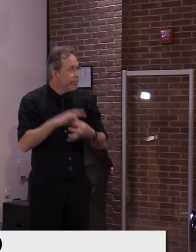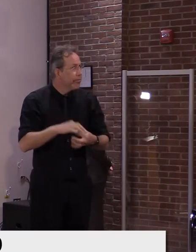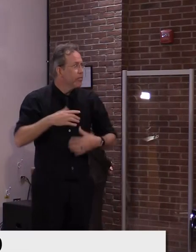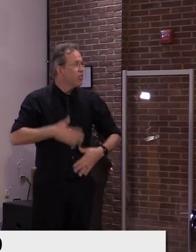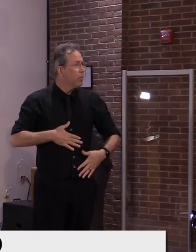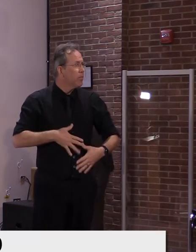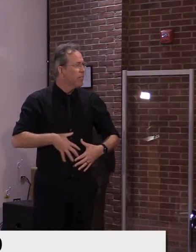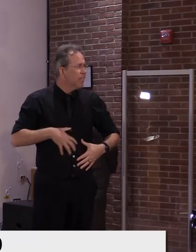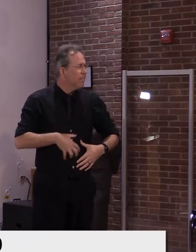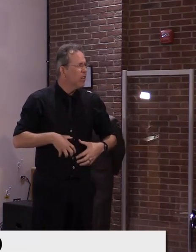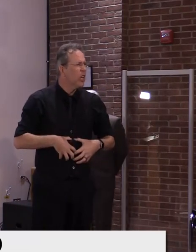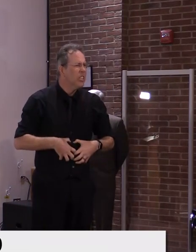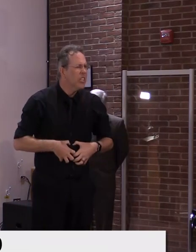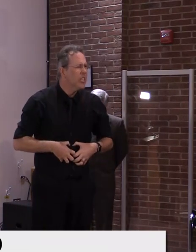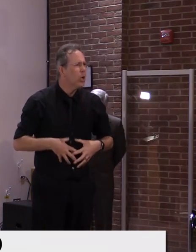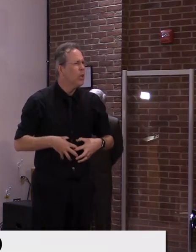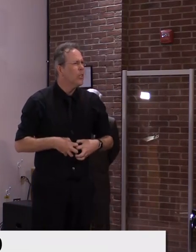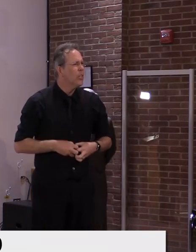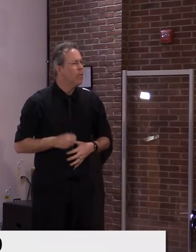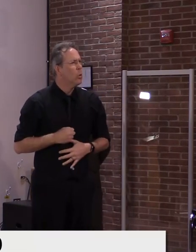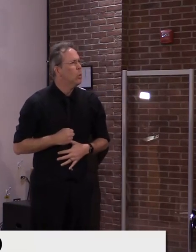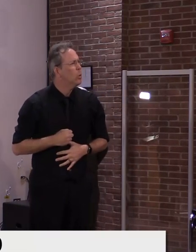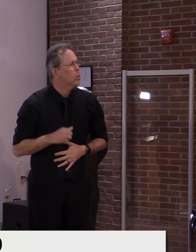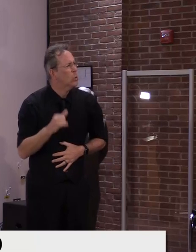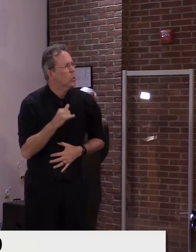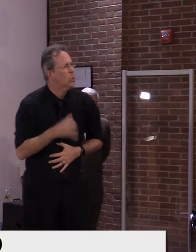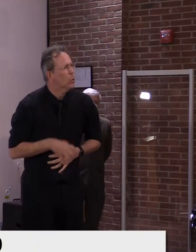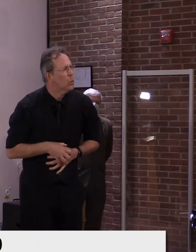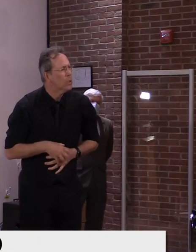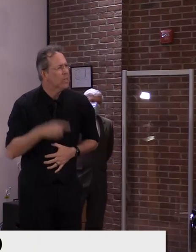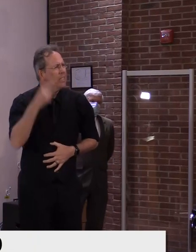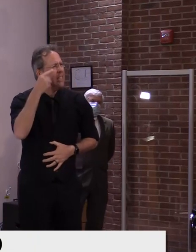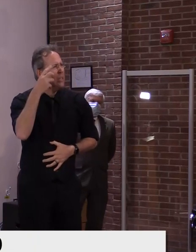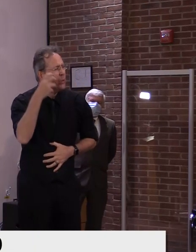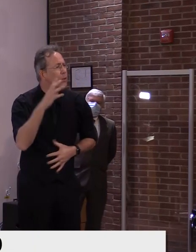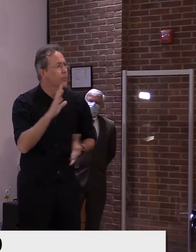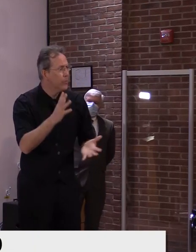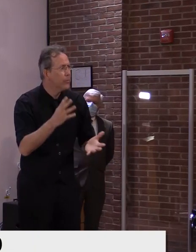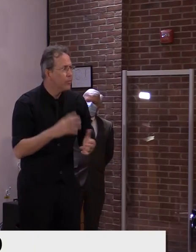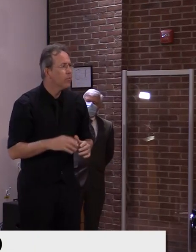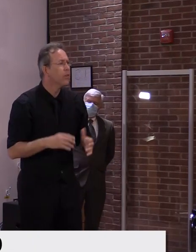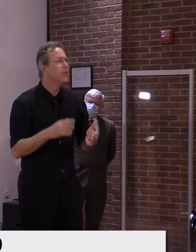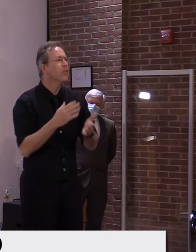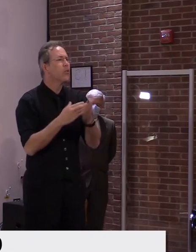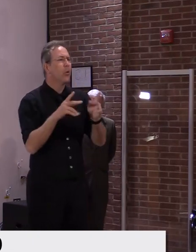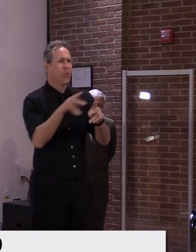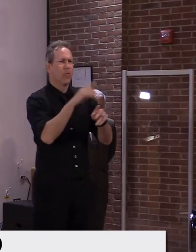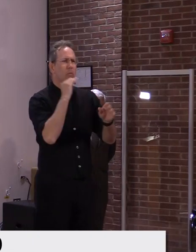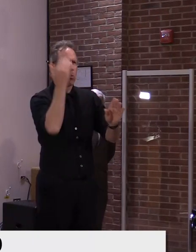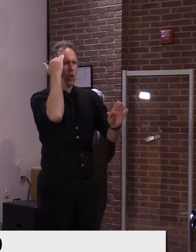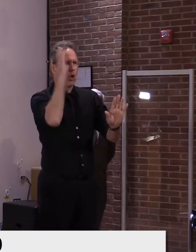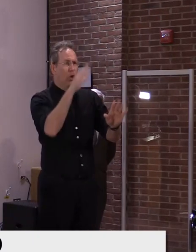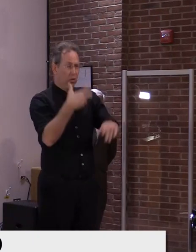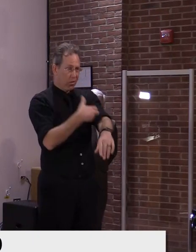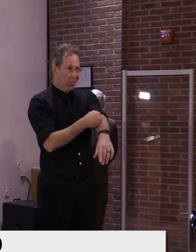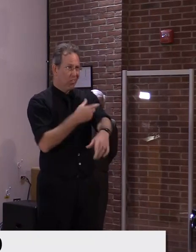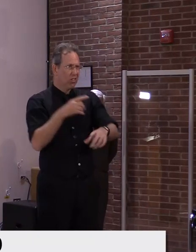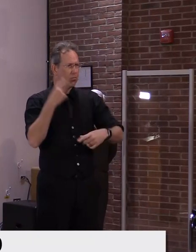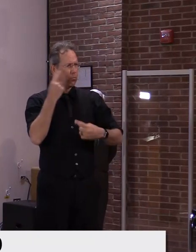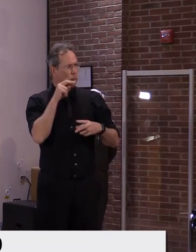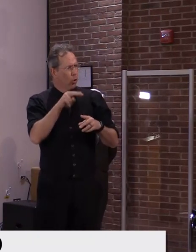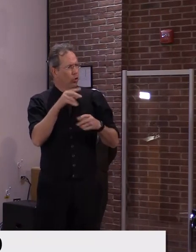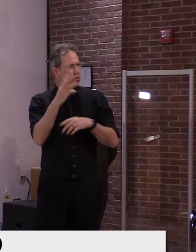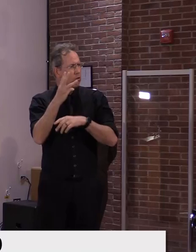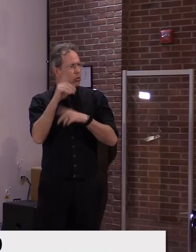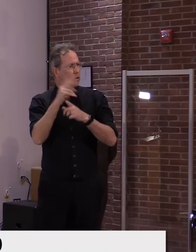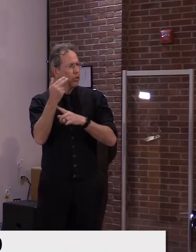So while I would want people to be aware of those, again, I would not want them to get carried away thinking that because